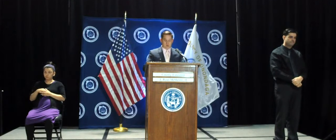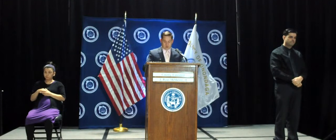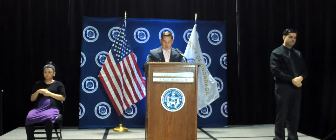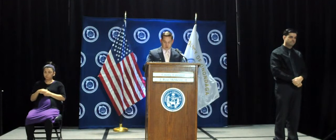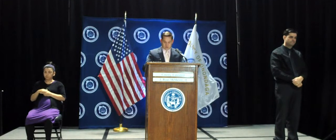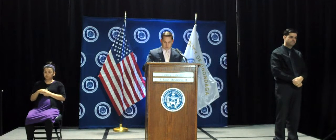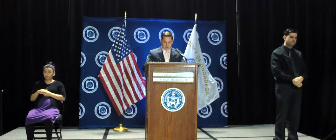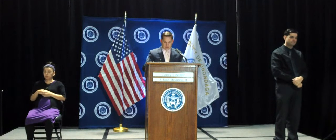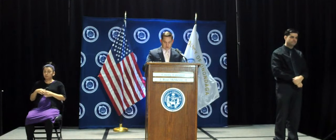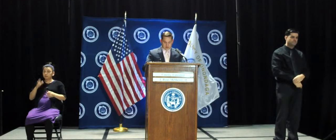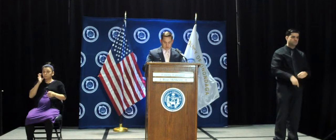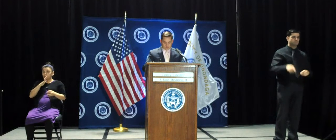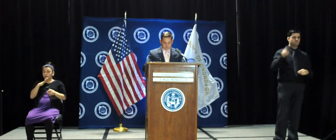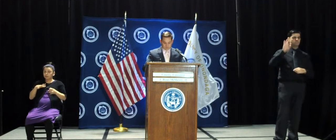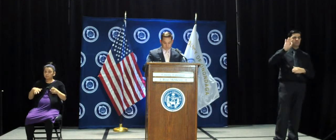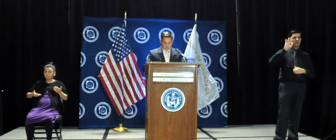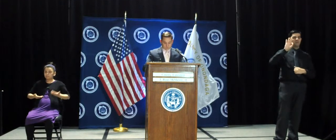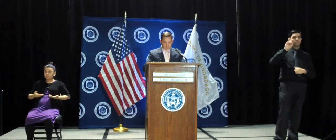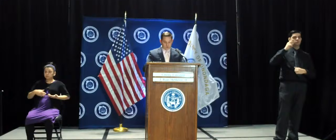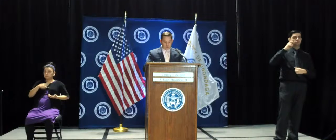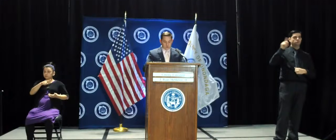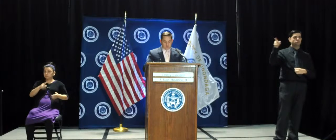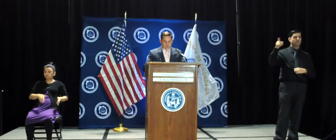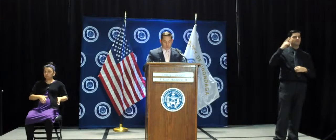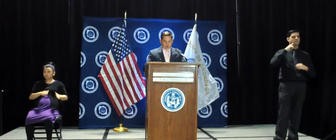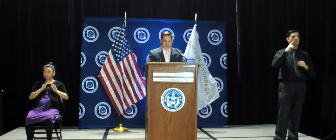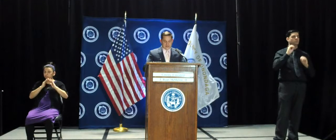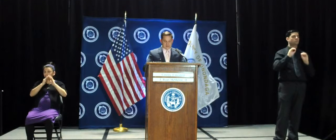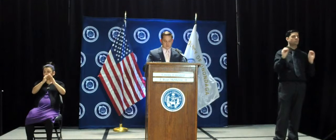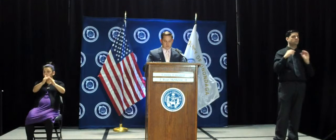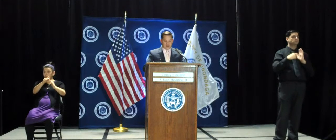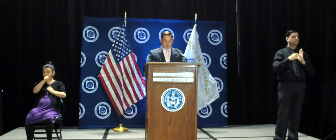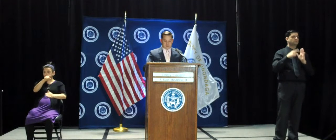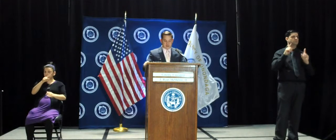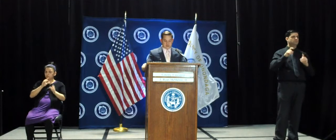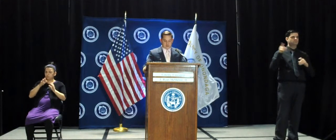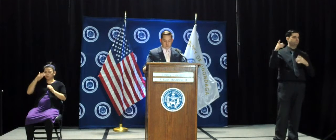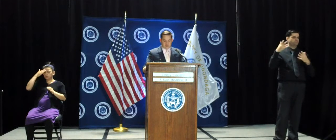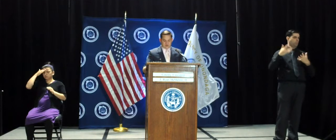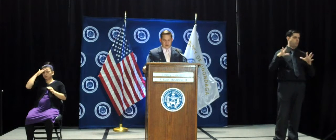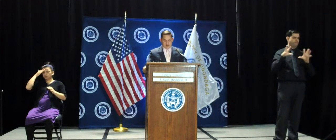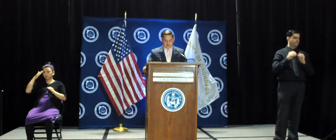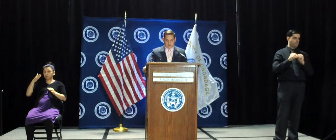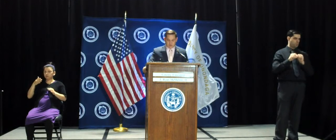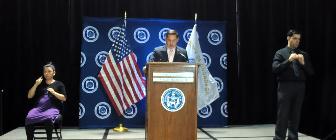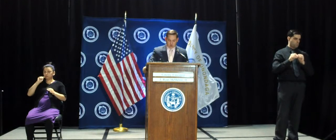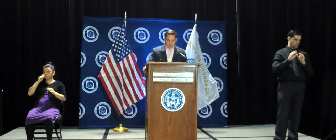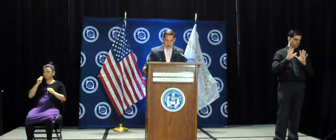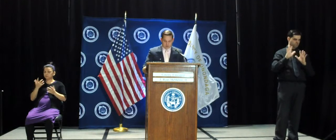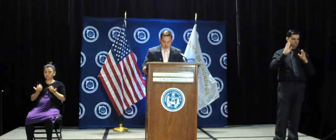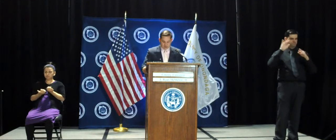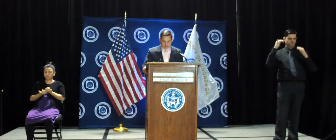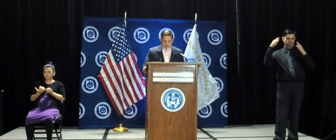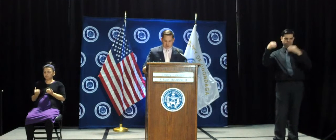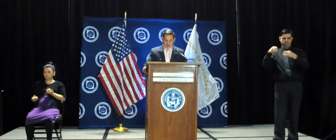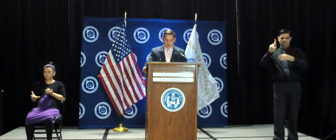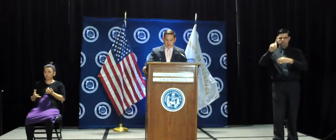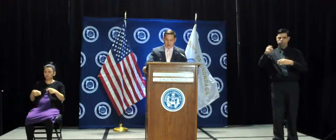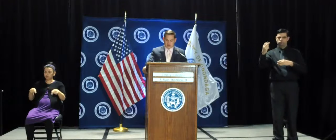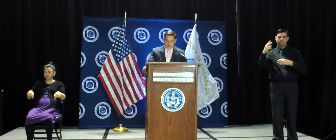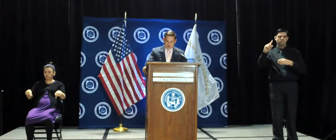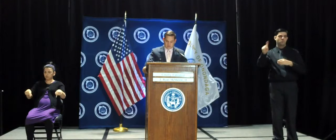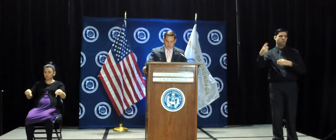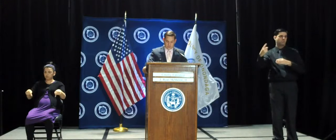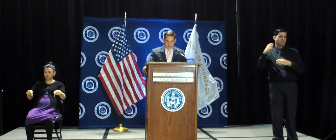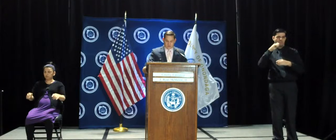to the ON Center. For asymptomatic testing, we have an asymptomatic rapid nasal test here